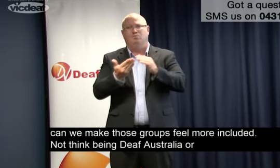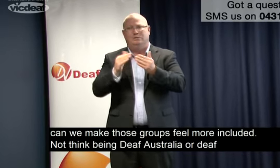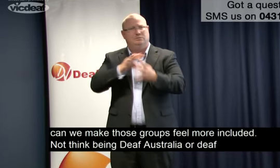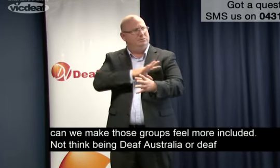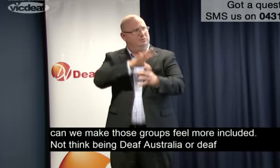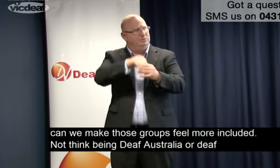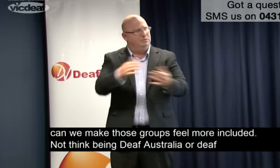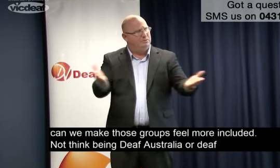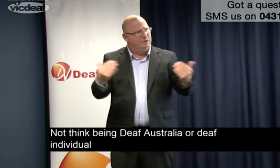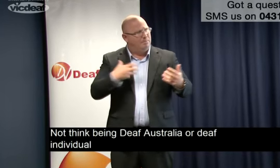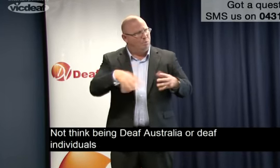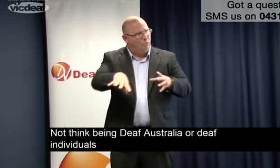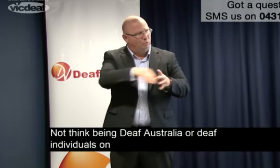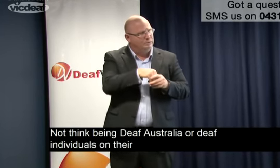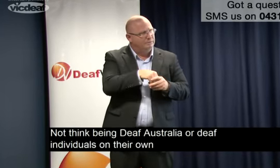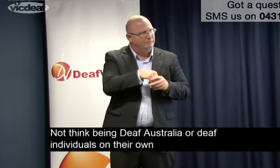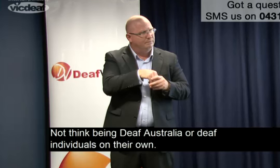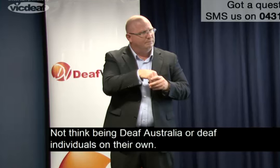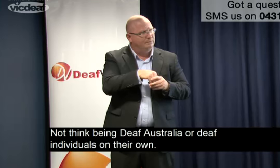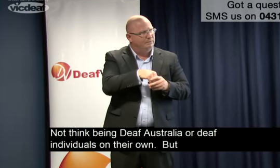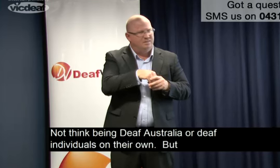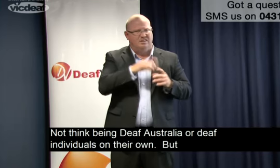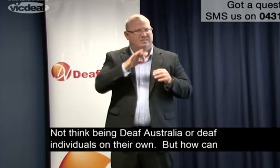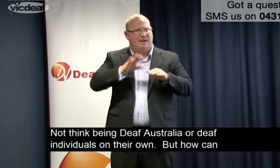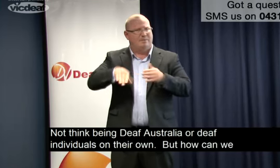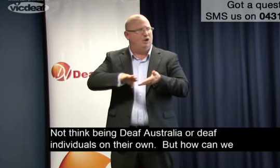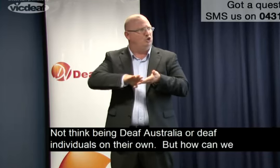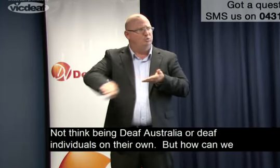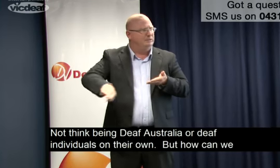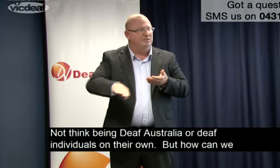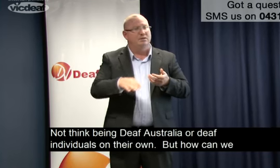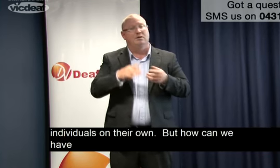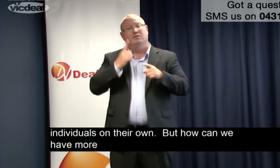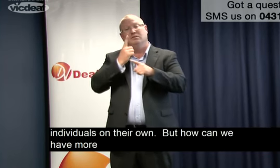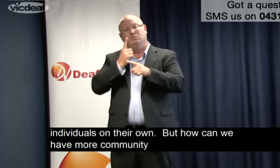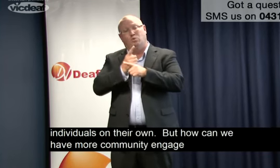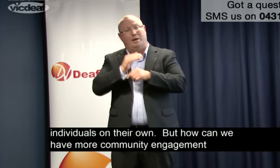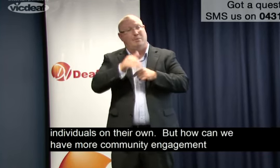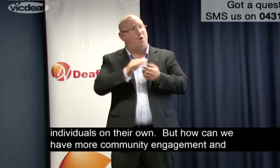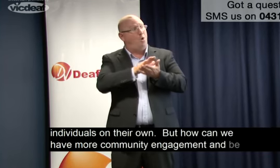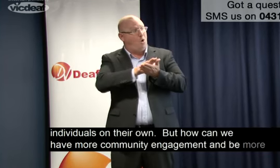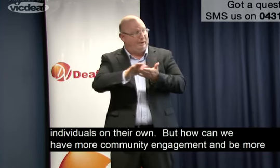own, but how can we have more community engagement and be more inclusive. So it really isn't about fragmenting